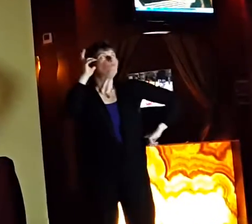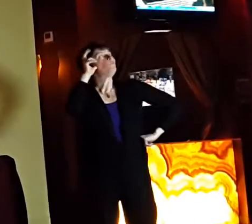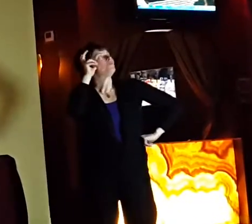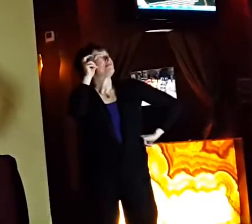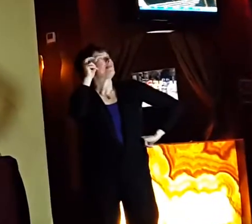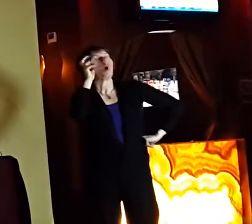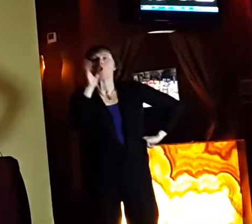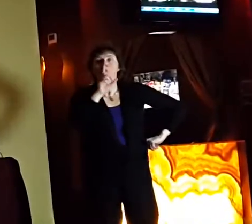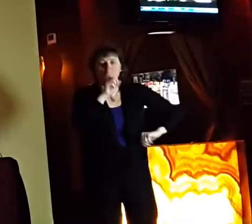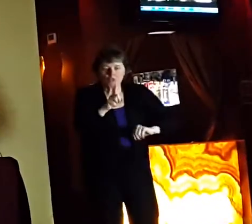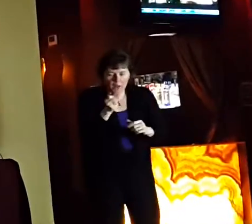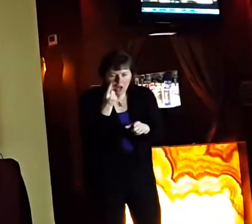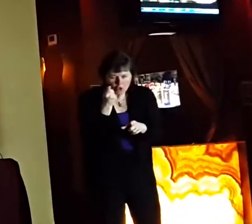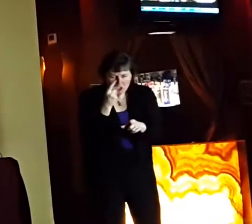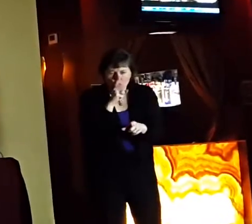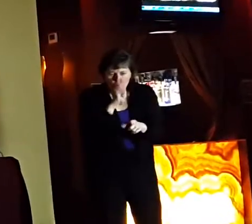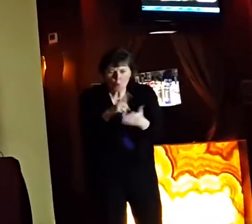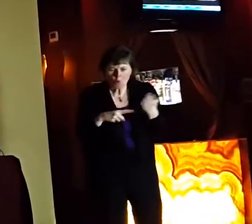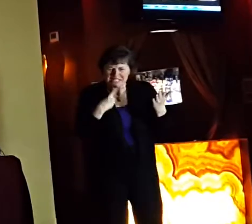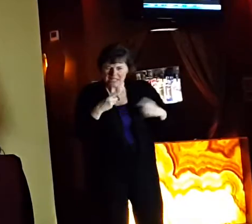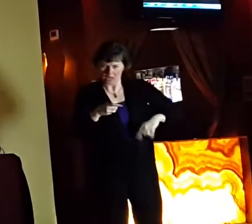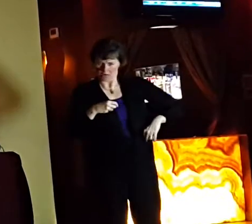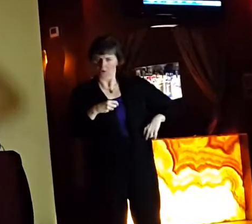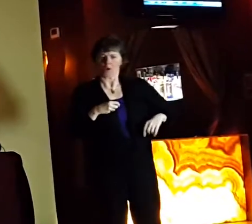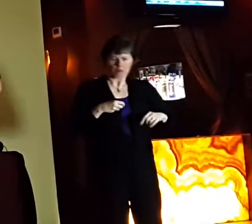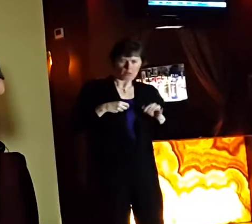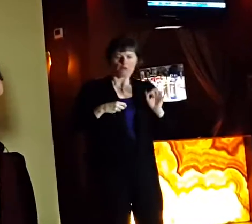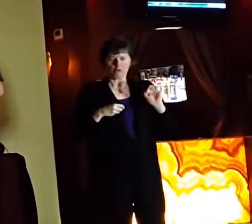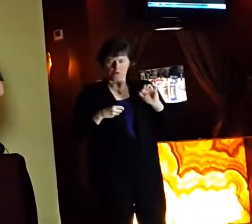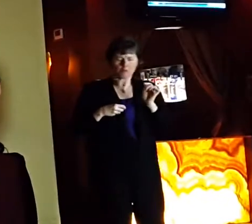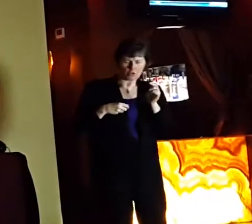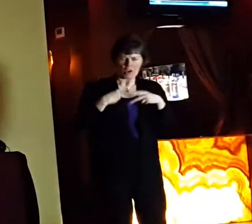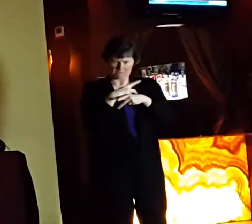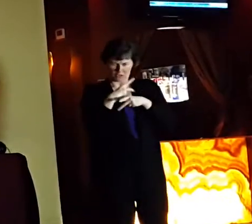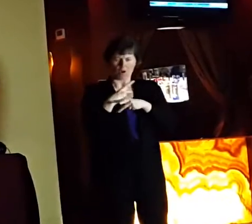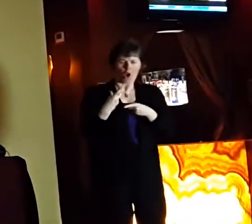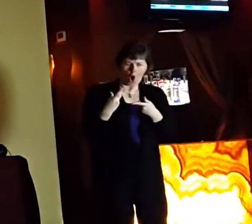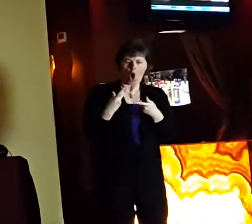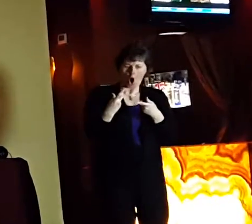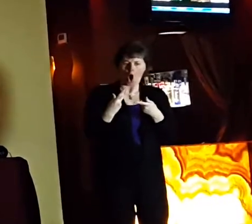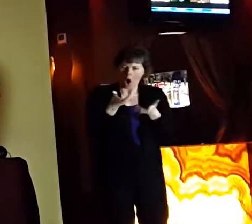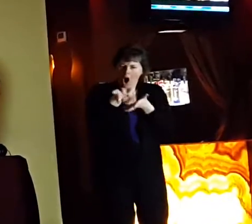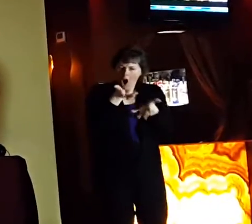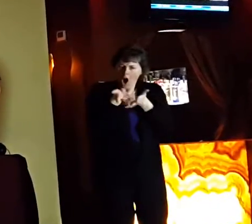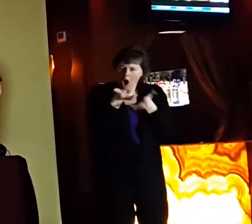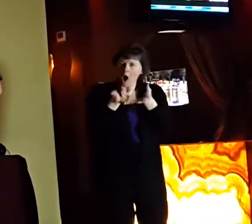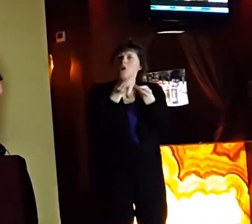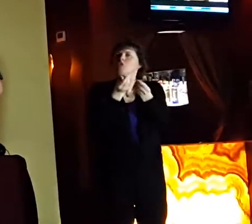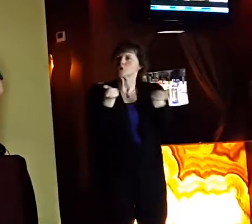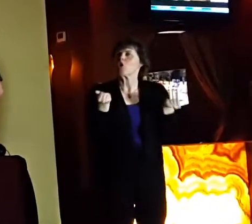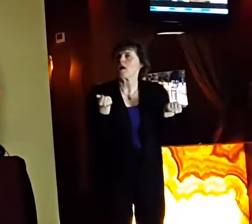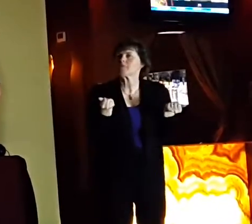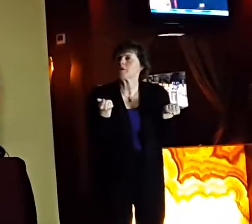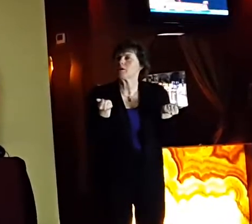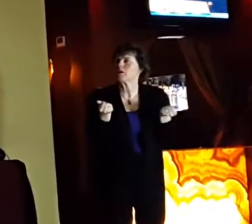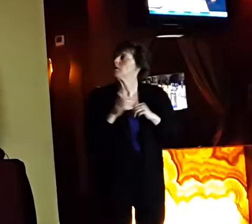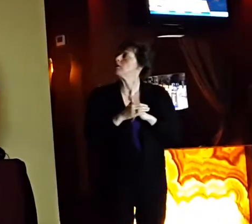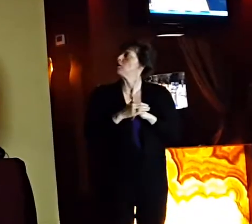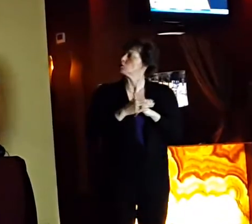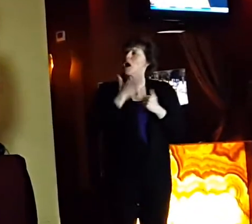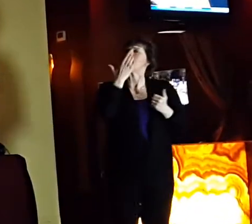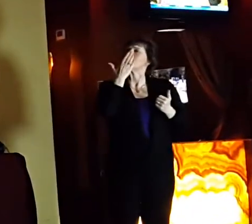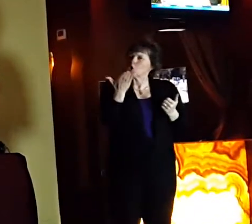but actually interpret it and figure out a way where they can understand what they're trying to ask for as well, in a way that I'm seeing. I think I picked up